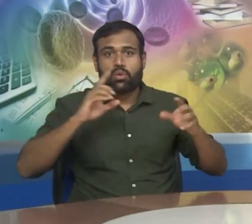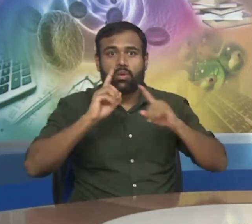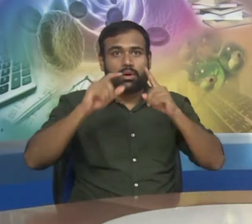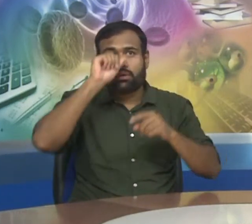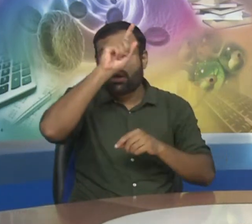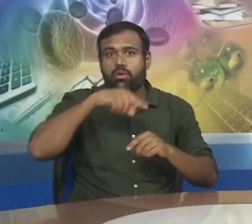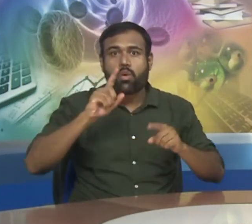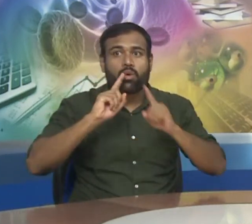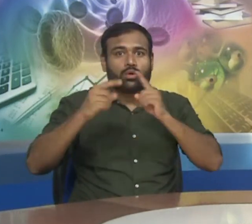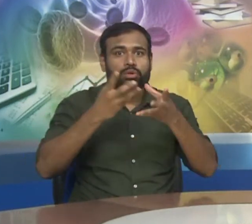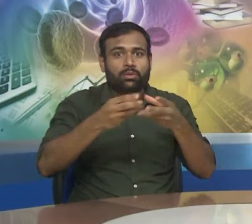widened.